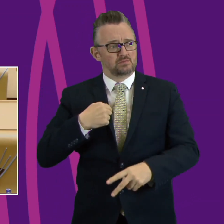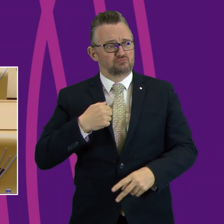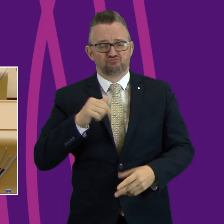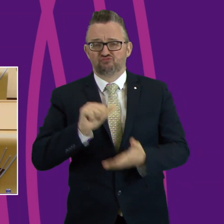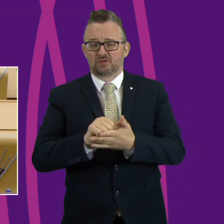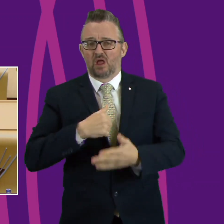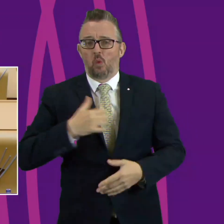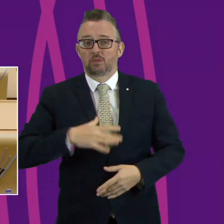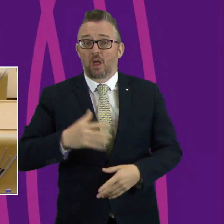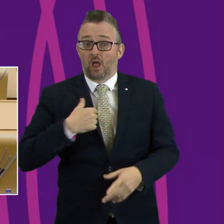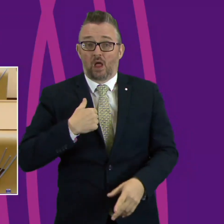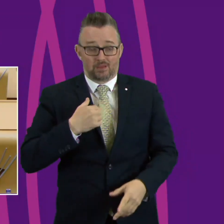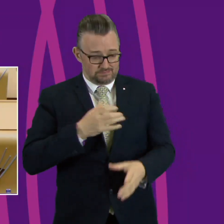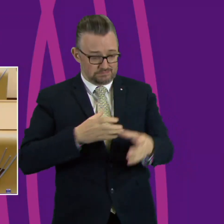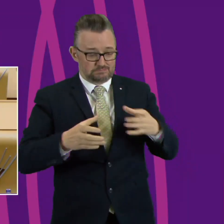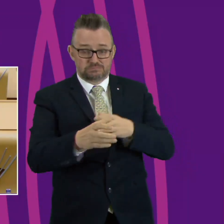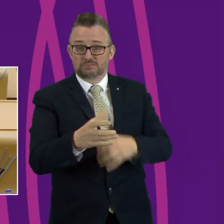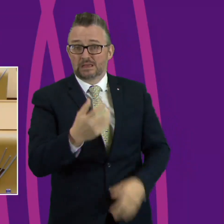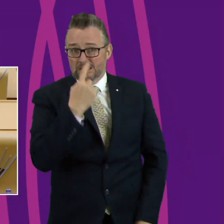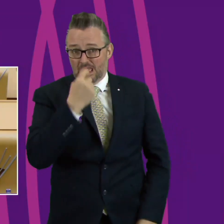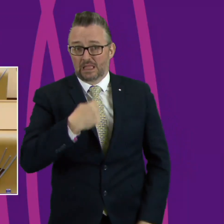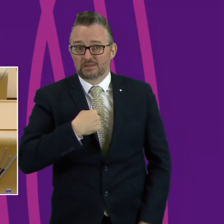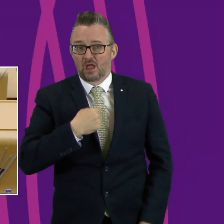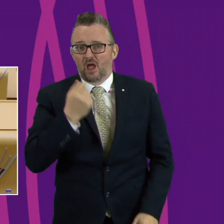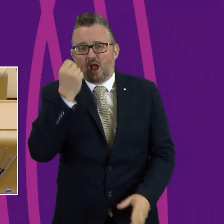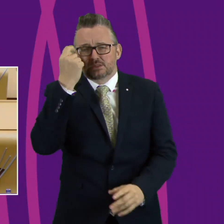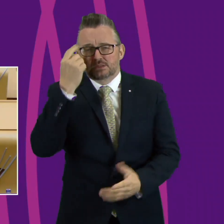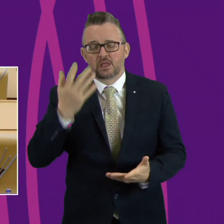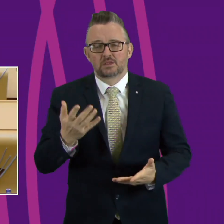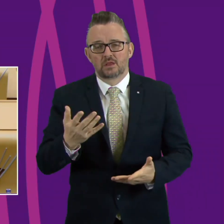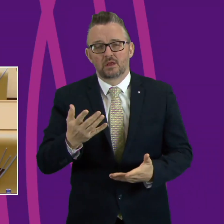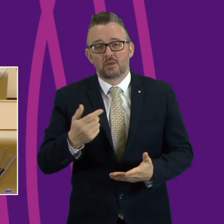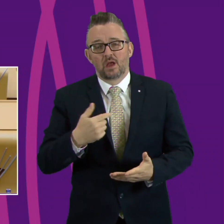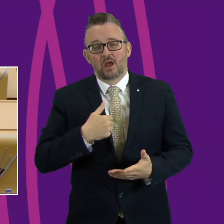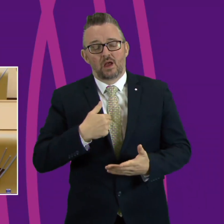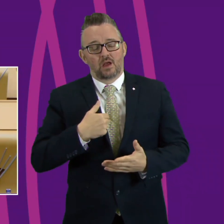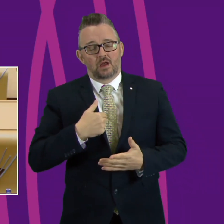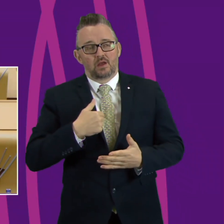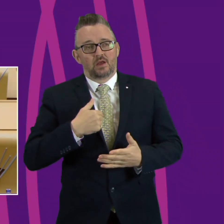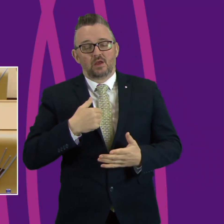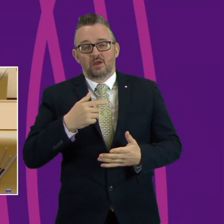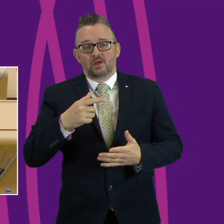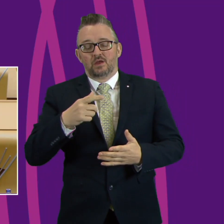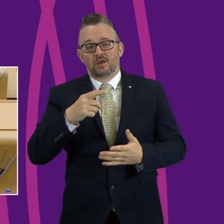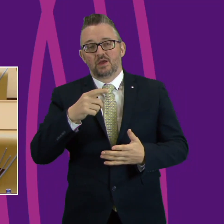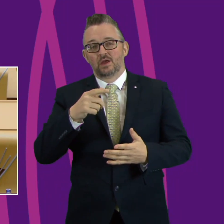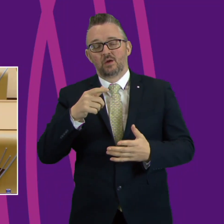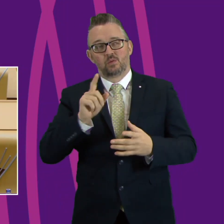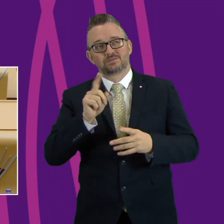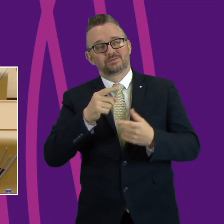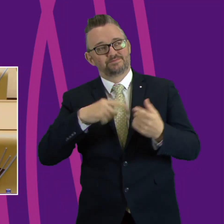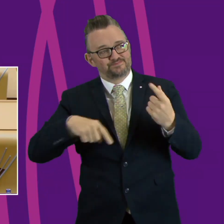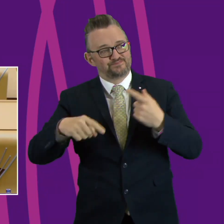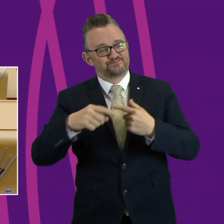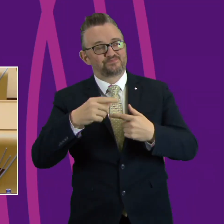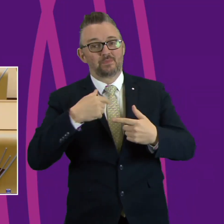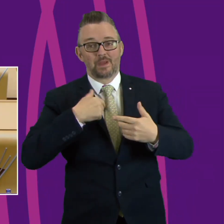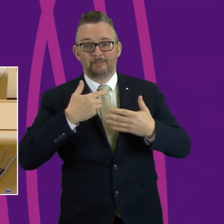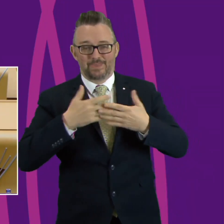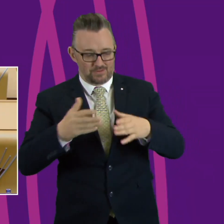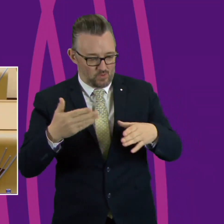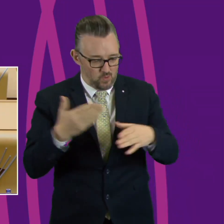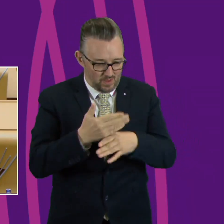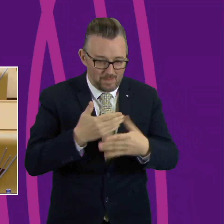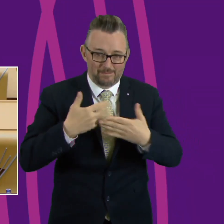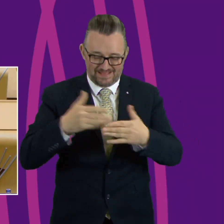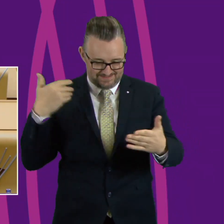I understand that, and I think I've said before, I genuinely do not think, notwithstanding everything that we have done and the more